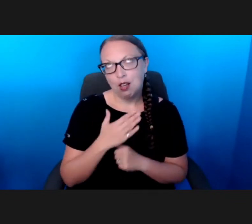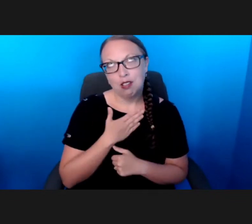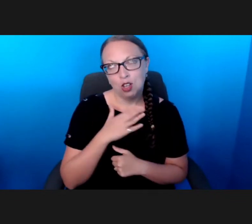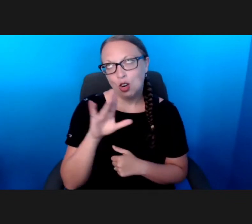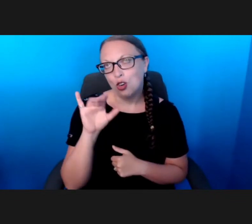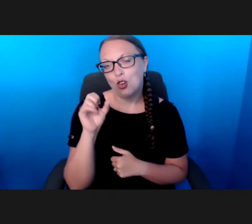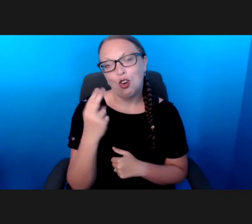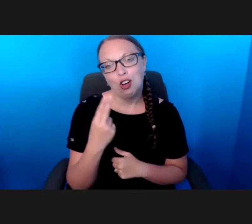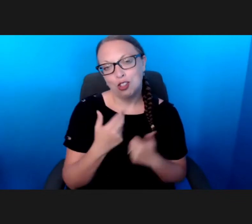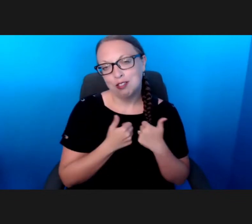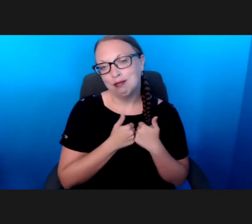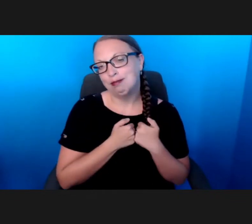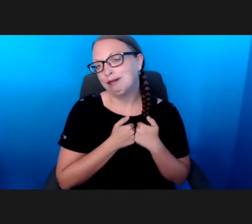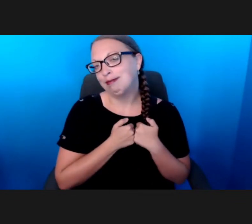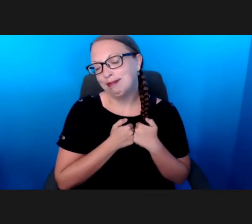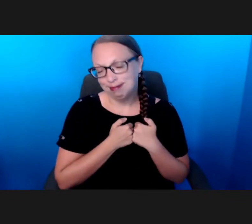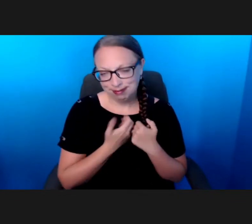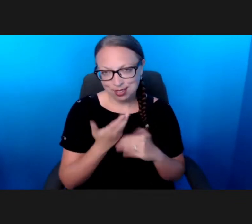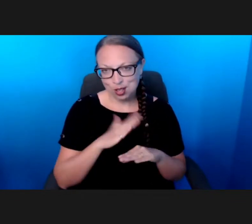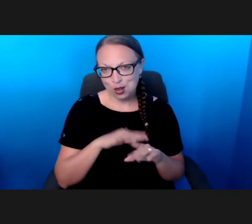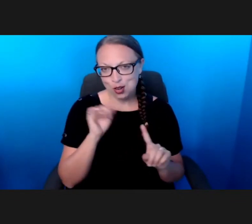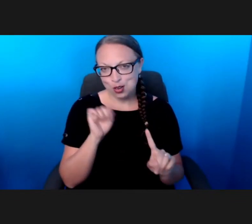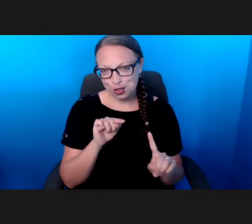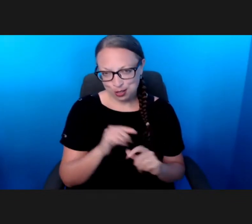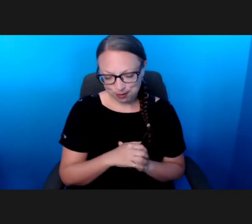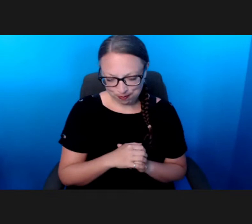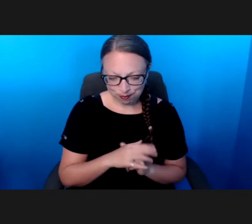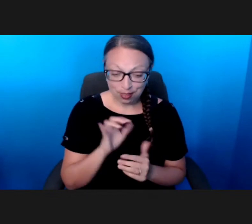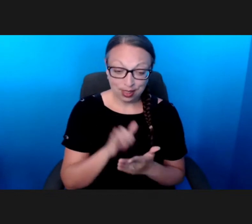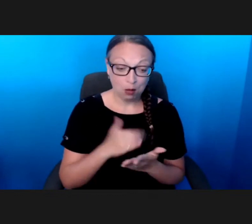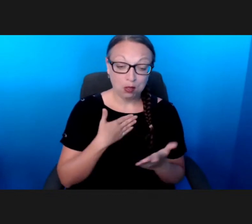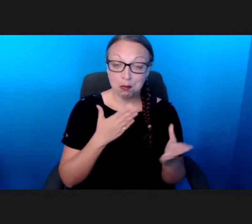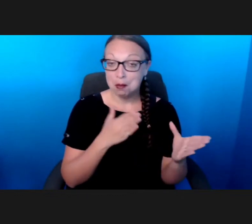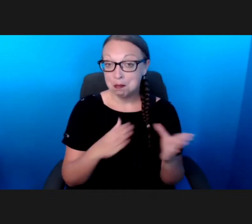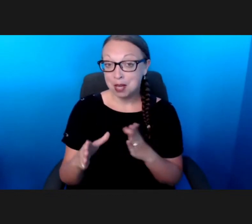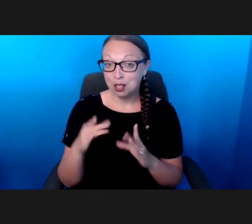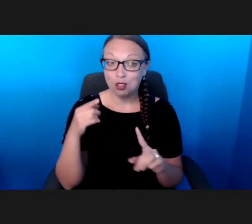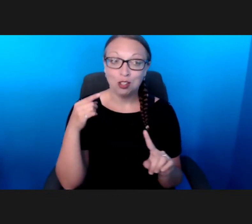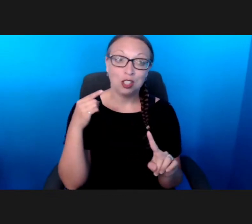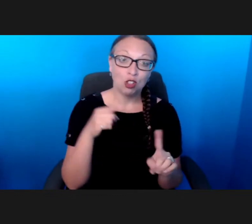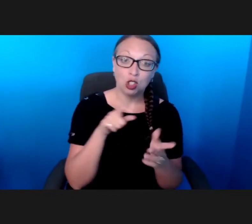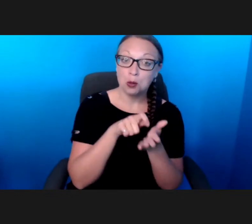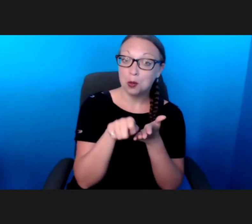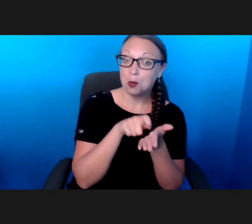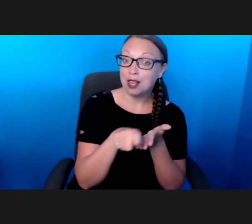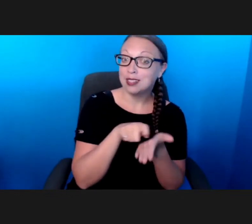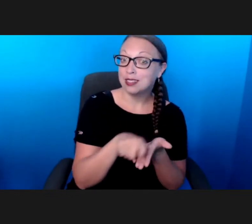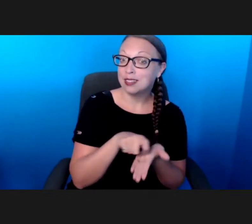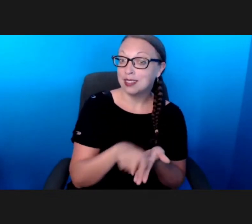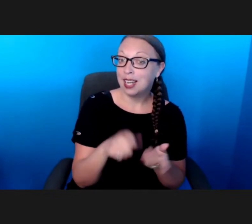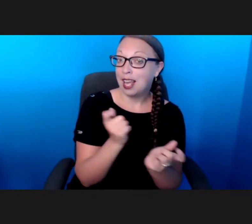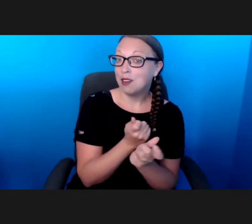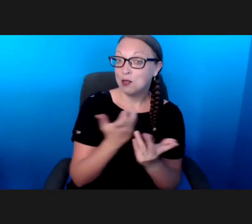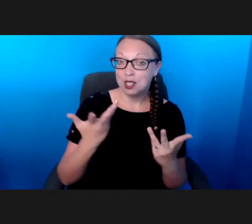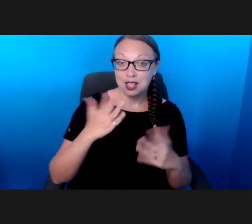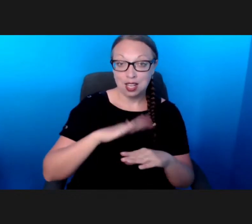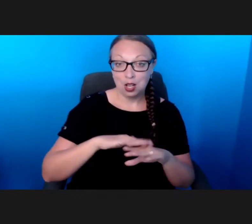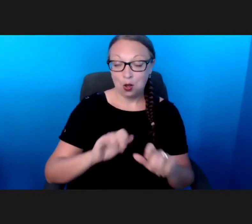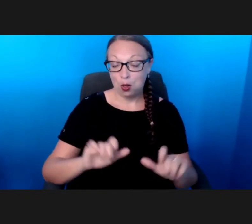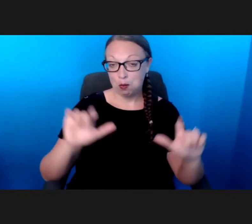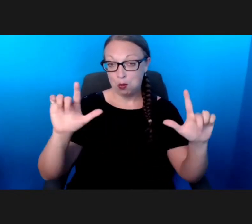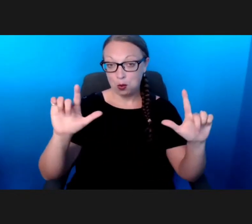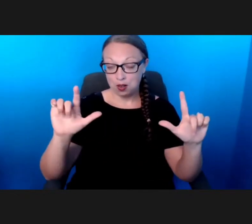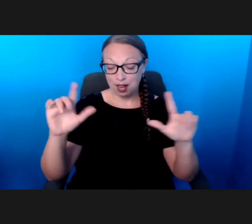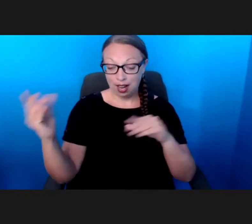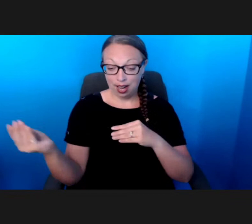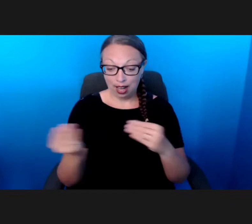her. As had become the pattern, she happily wrote out for me everything on the board. At home, I